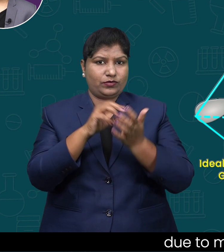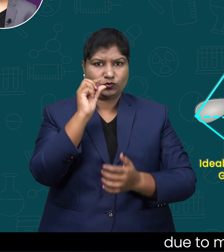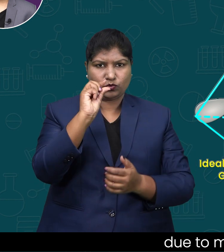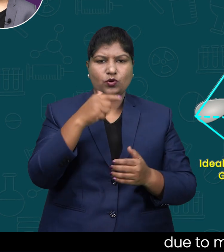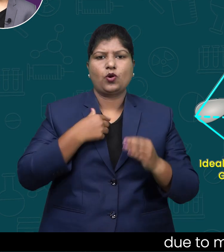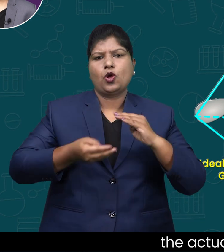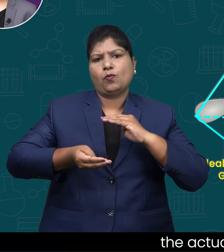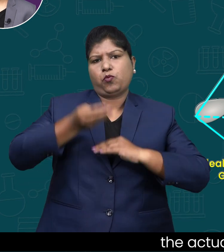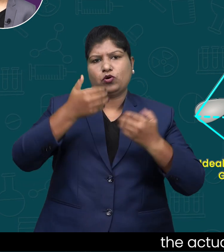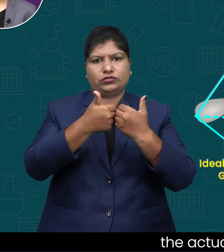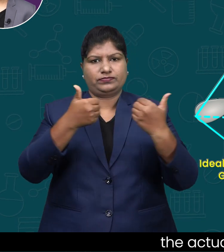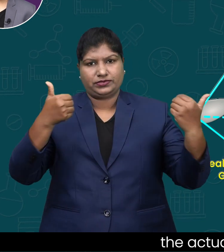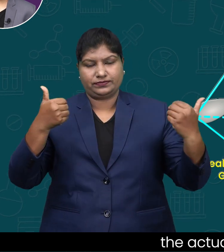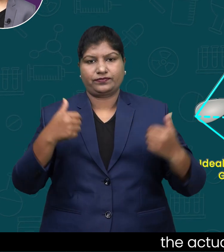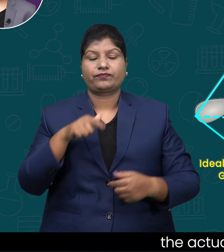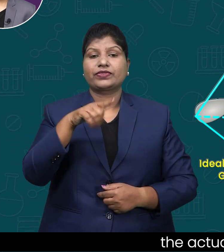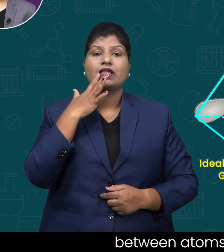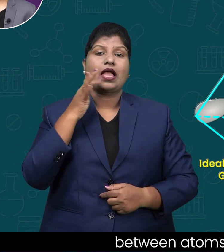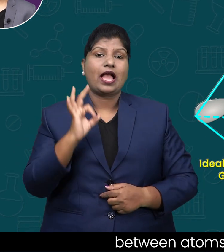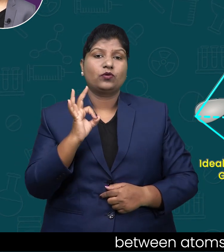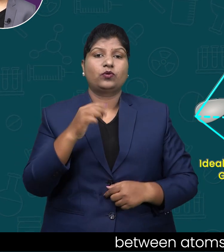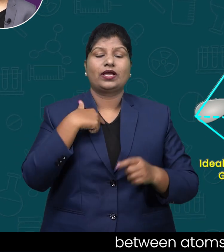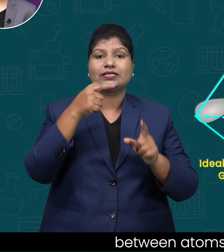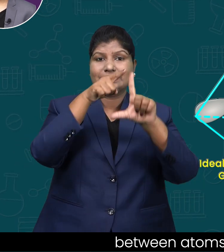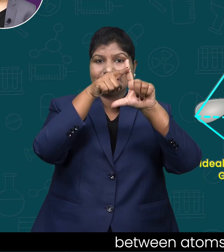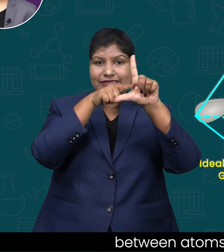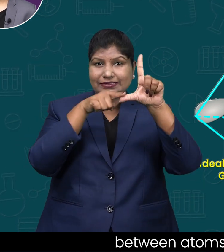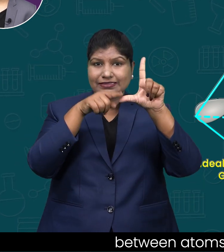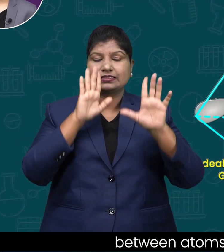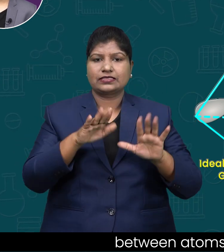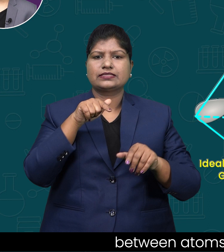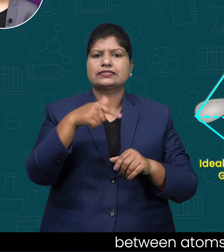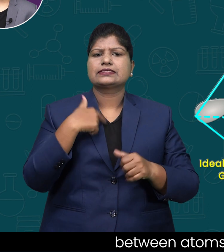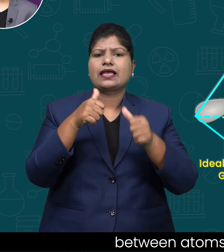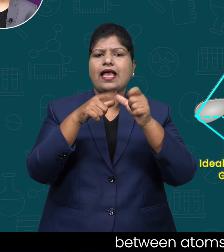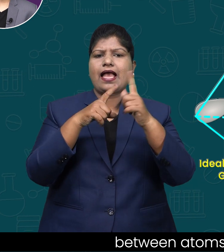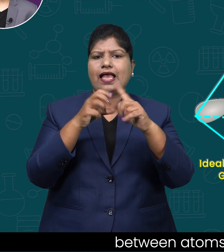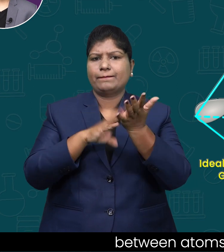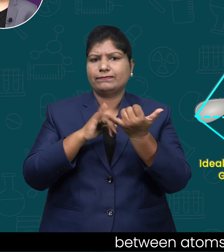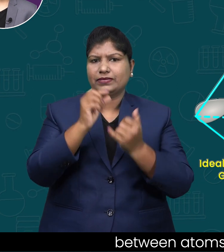repulsion, the actual bond angles between atoms must be decreased.